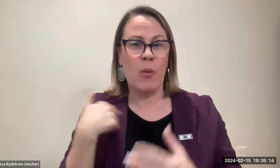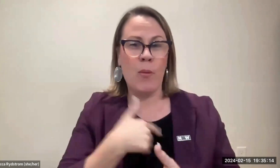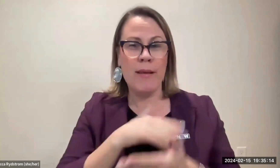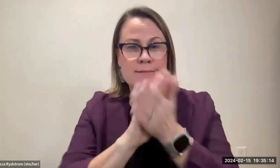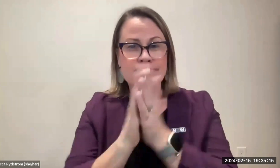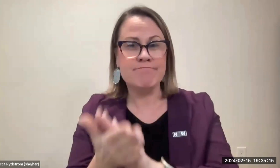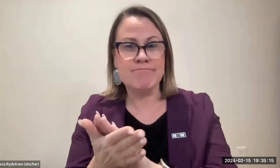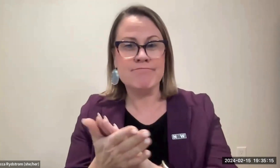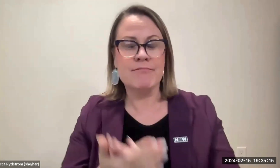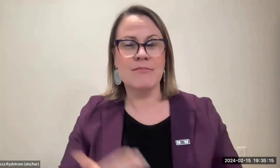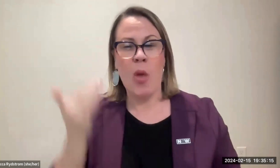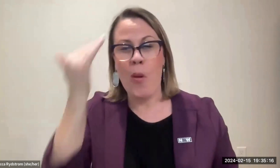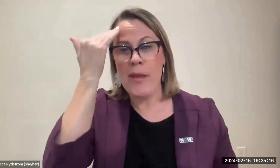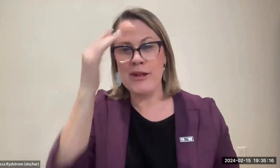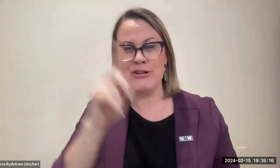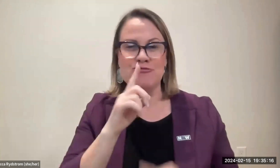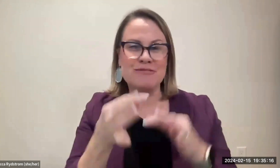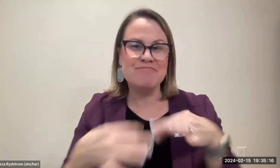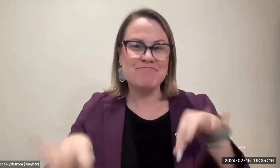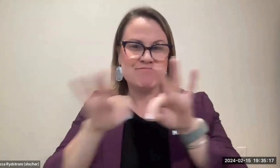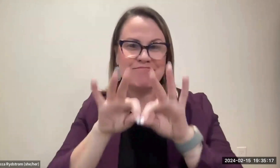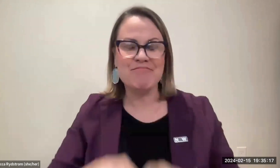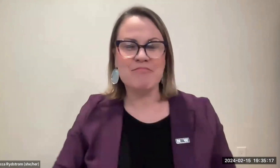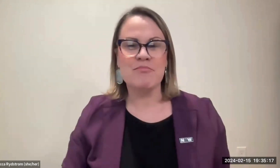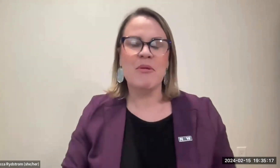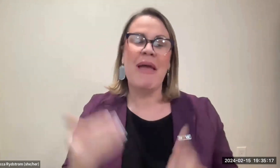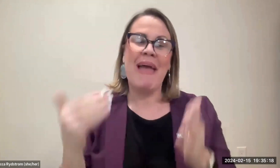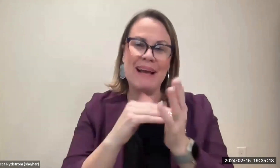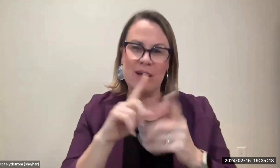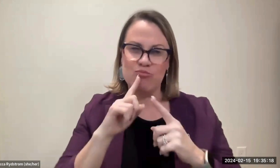community. And so the more we know, the better.